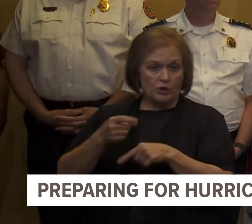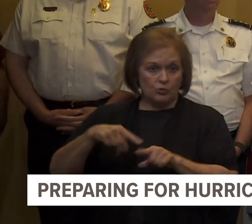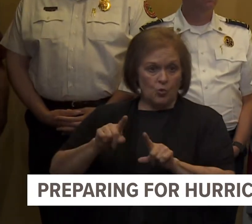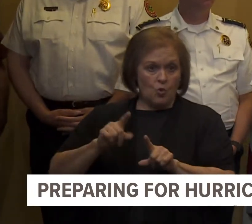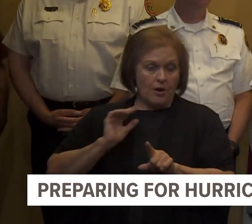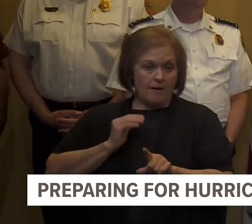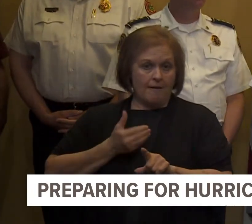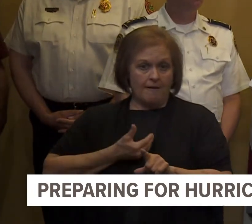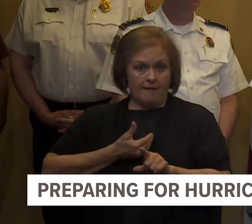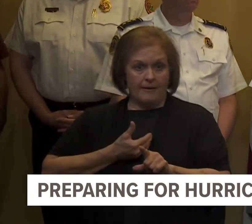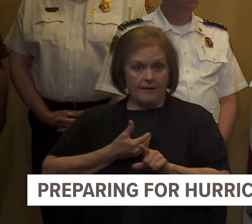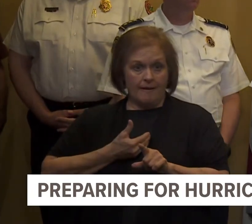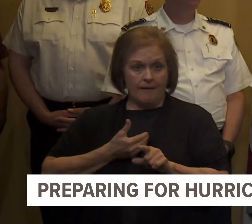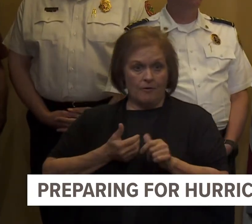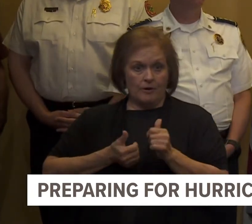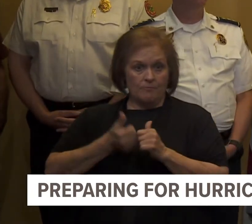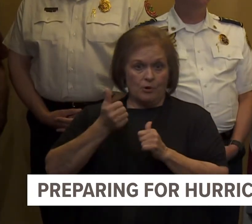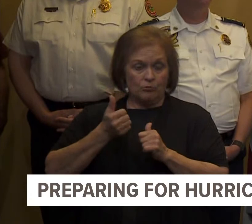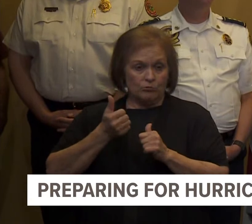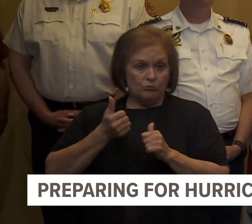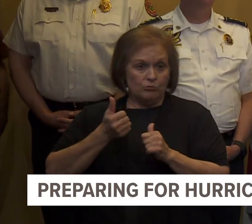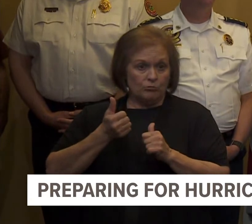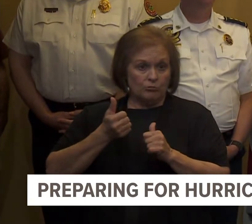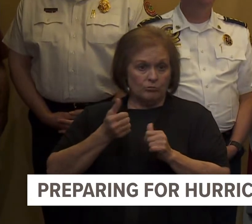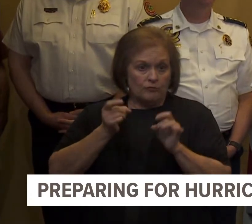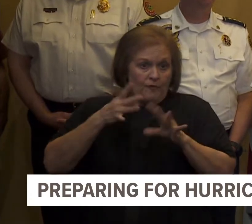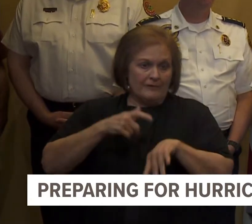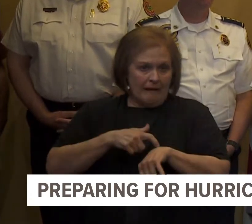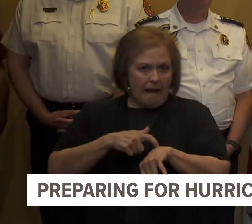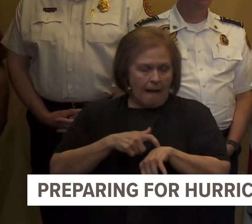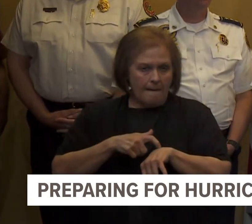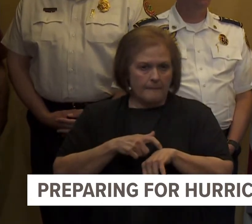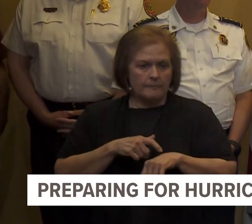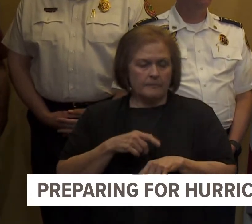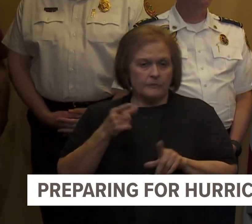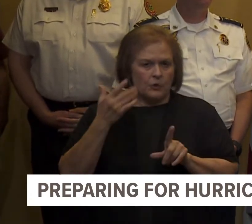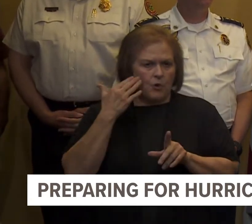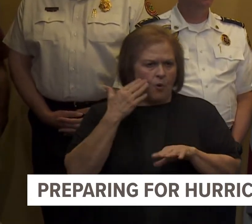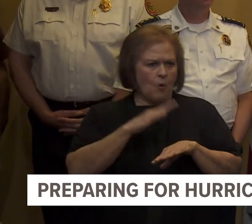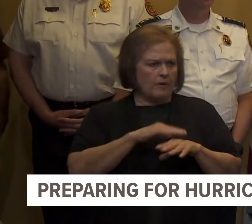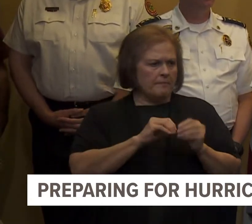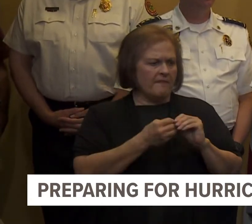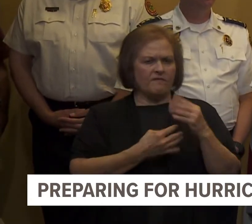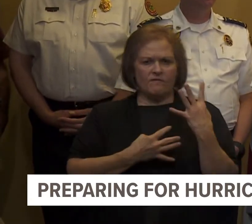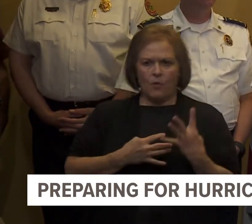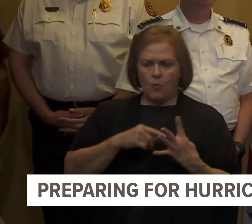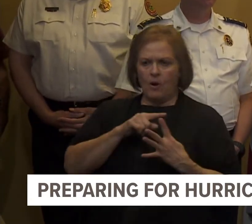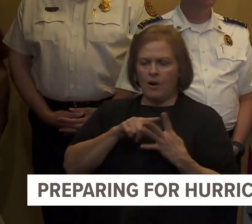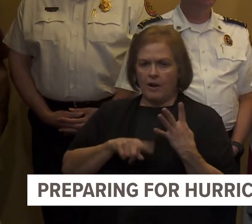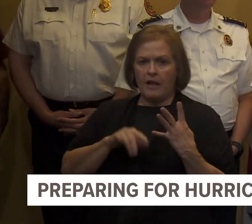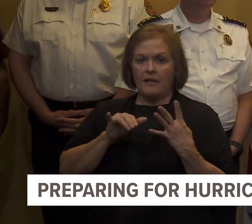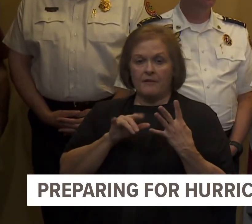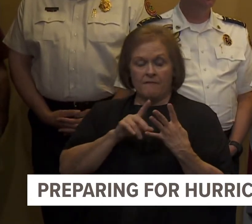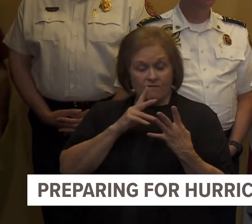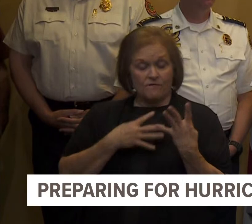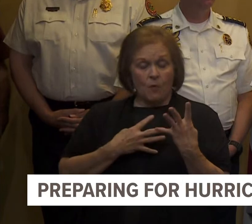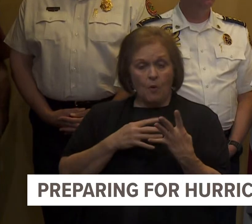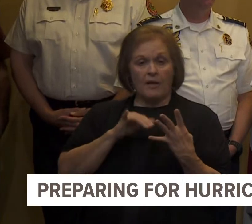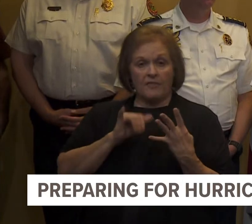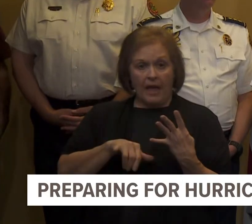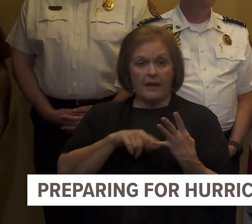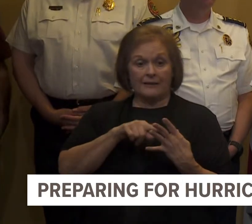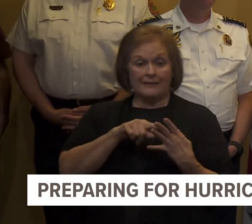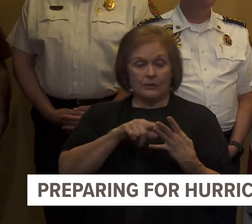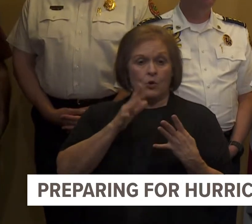that's currently out. We refer to it as Turbine 4. Many of you are familiar with that. And that is slated to be